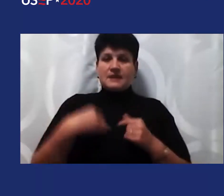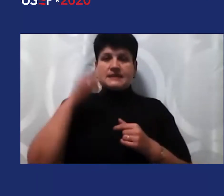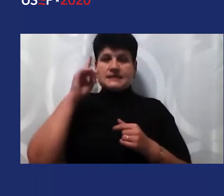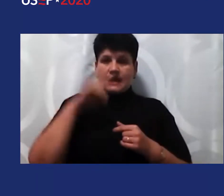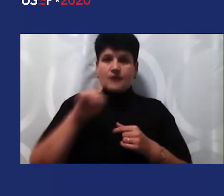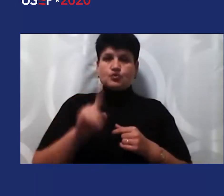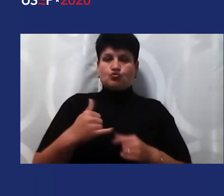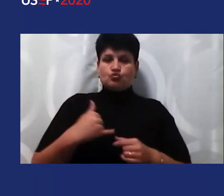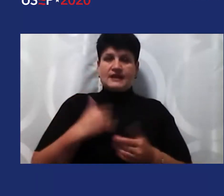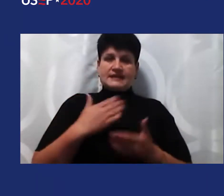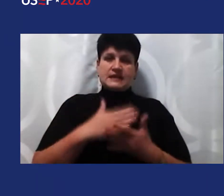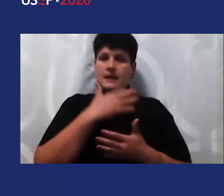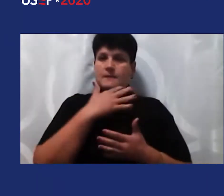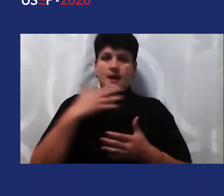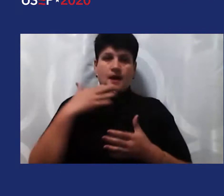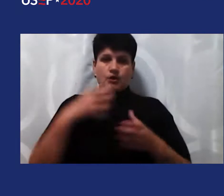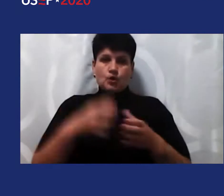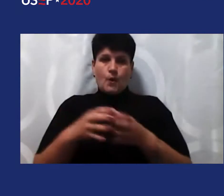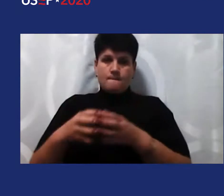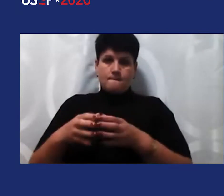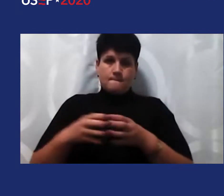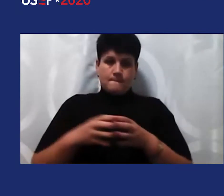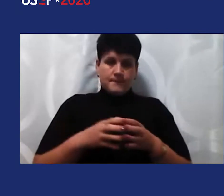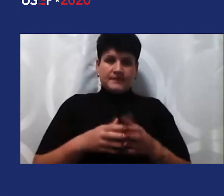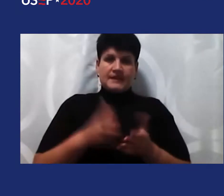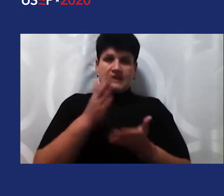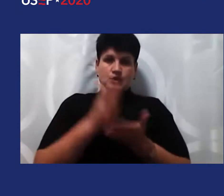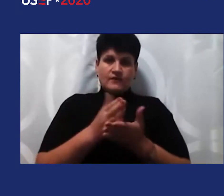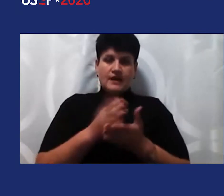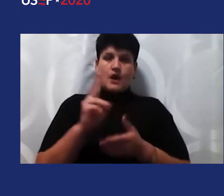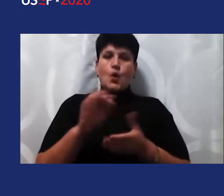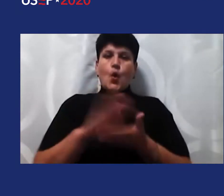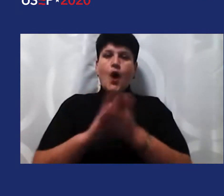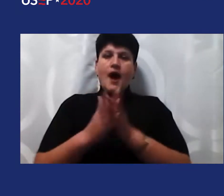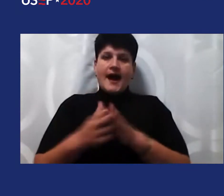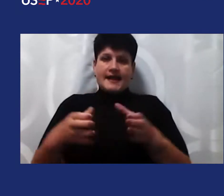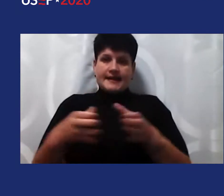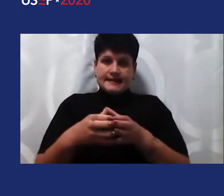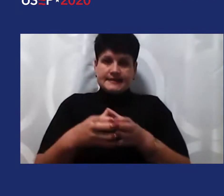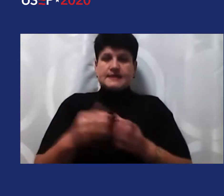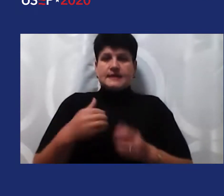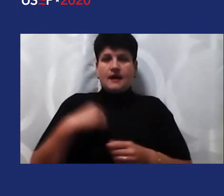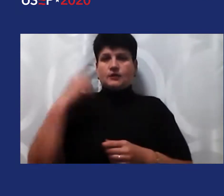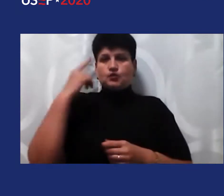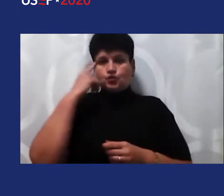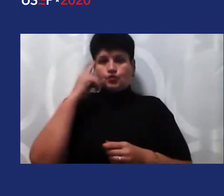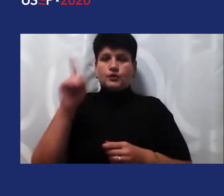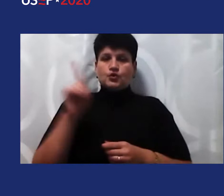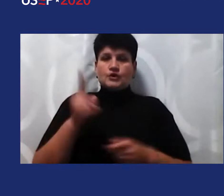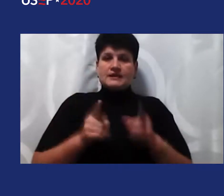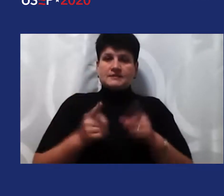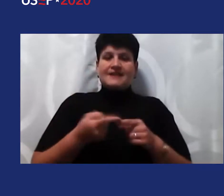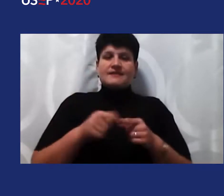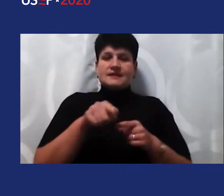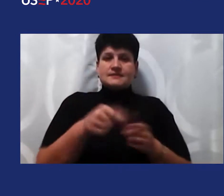and the mono majority is rather an exception from that rule. We have